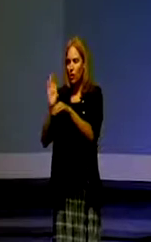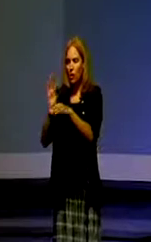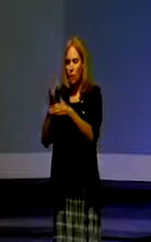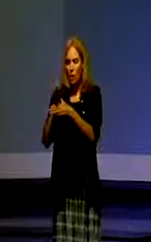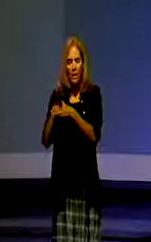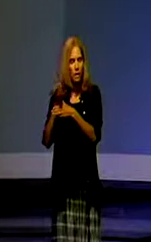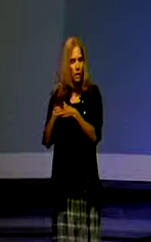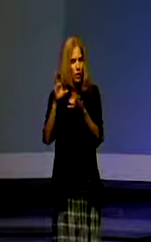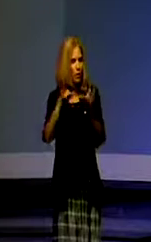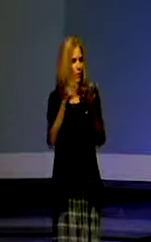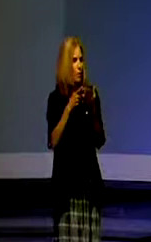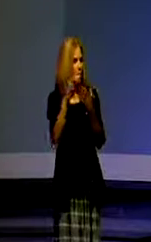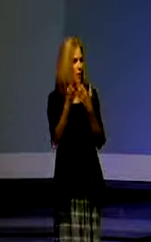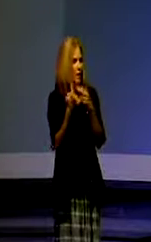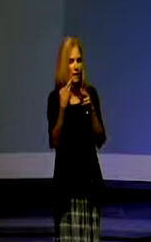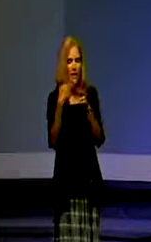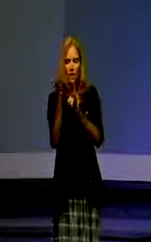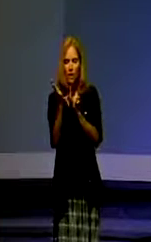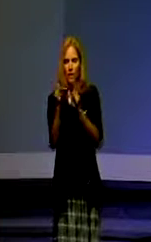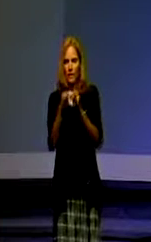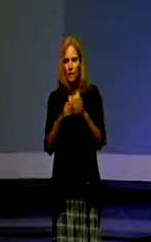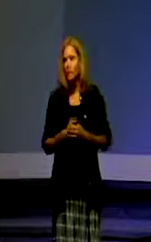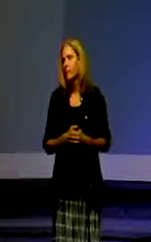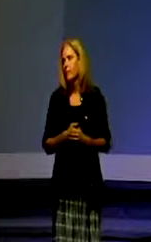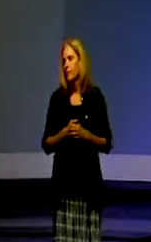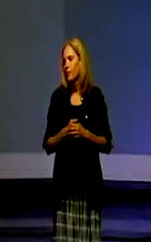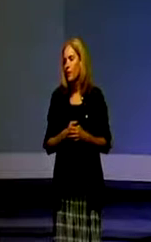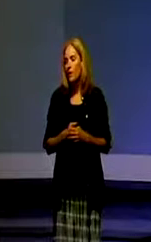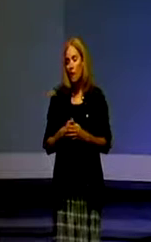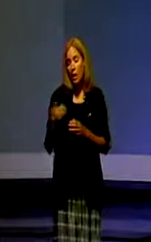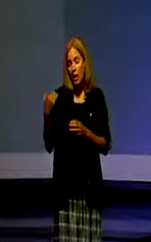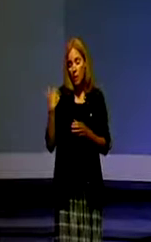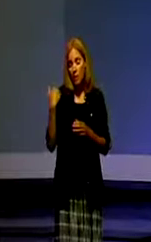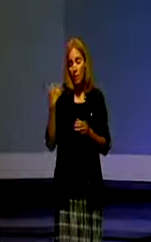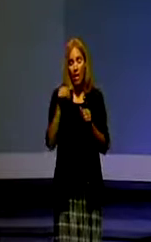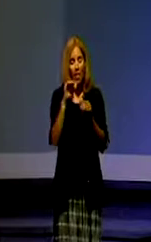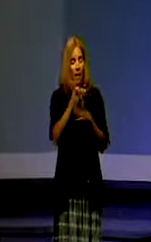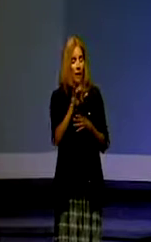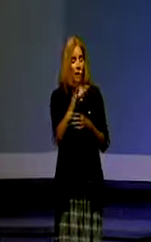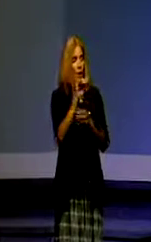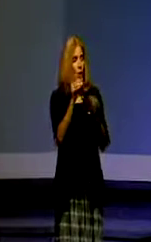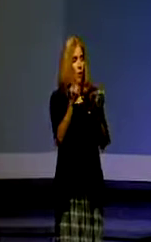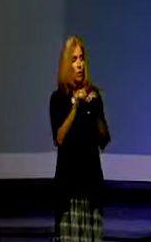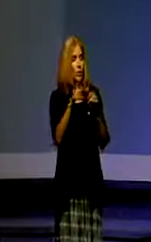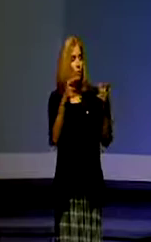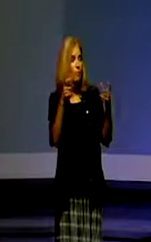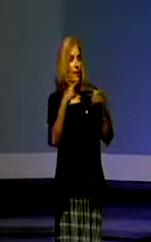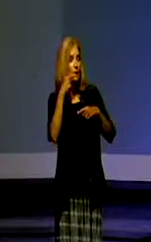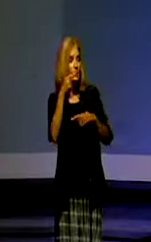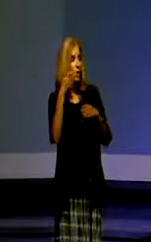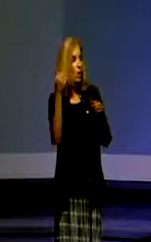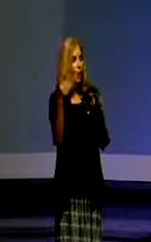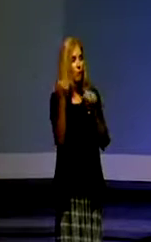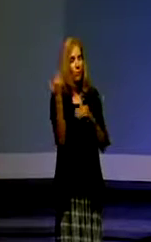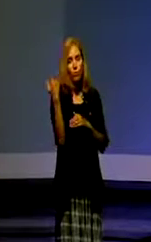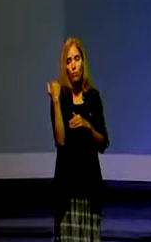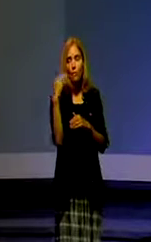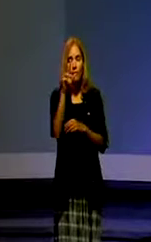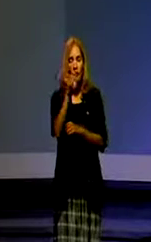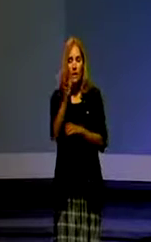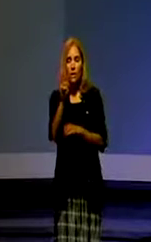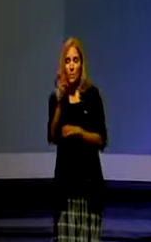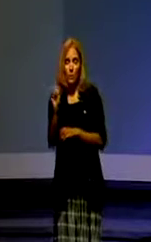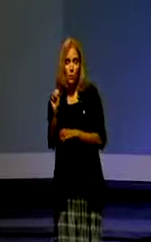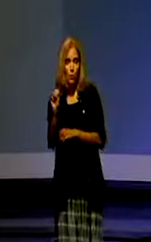projects in the name of Jesus. So keep that in mind. And then also the other big announcement, just a reminder about Vacation